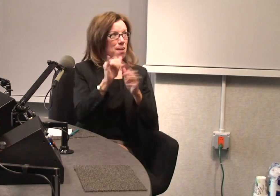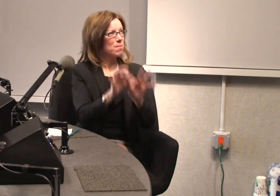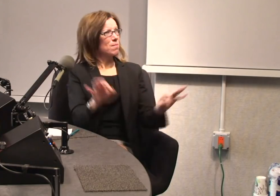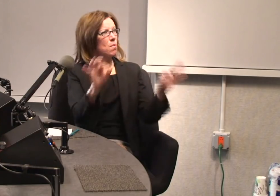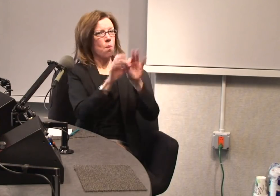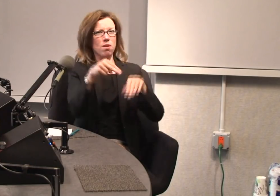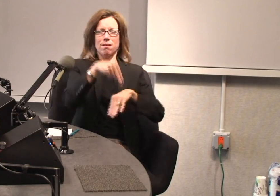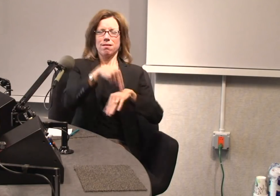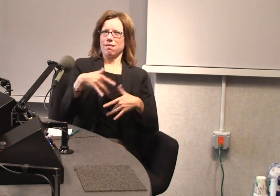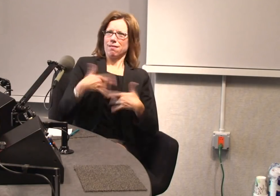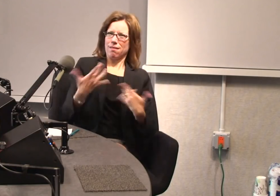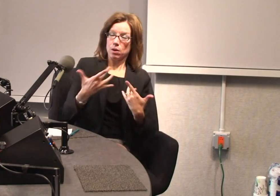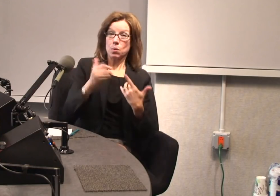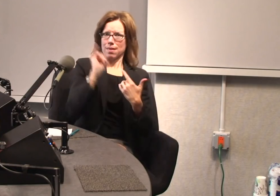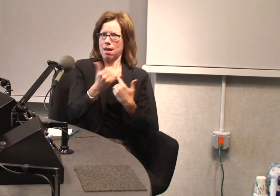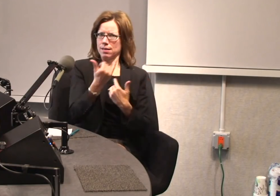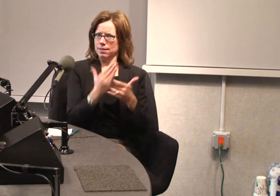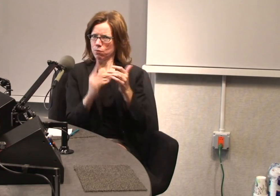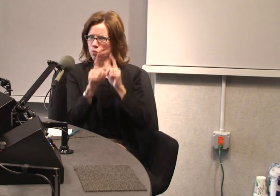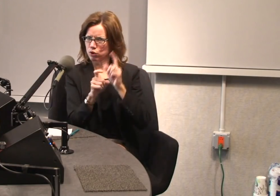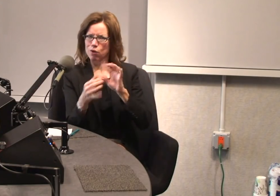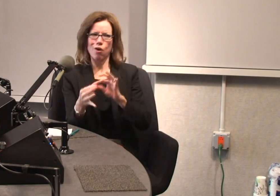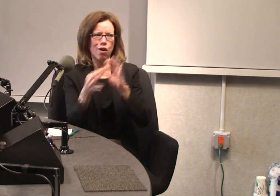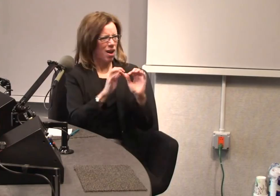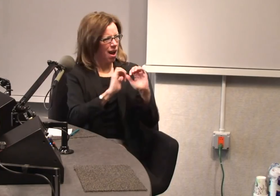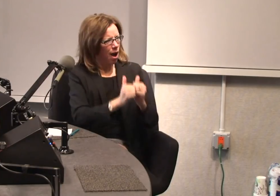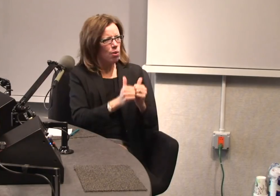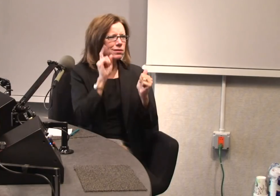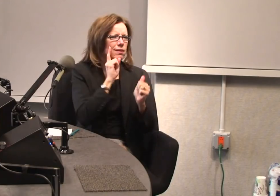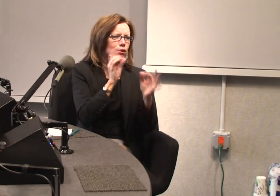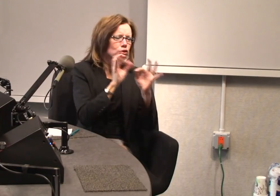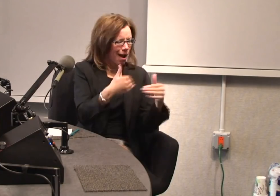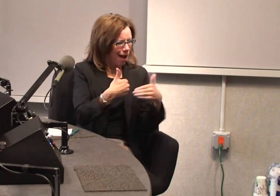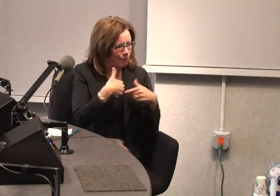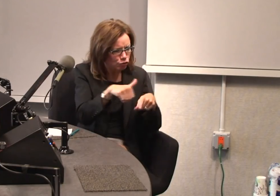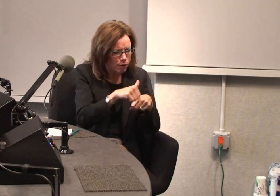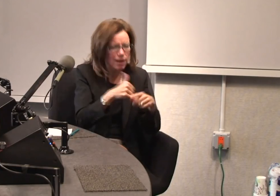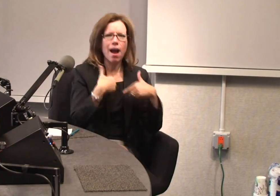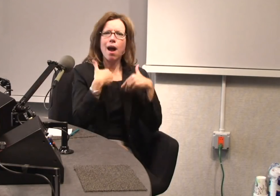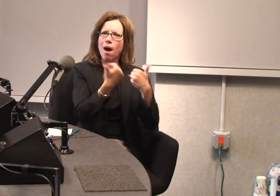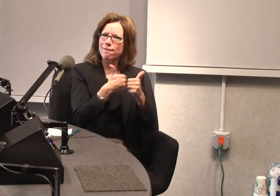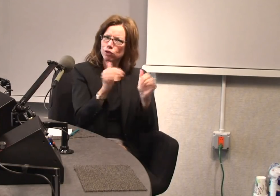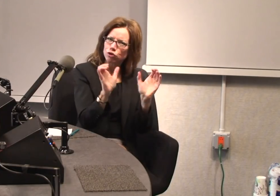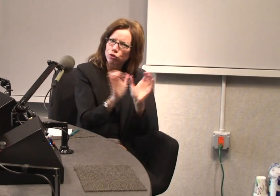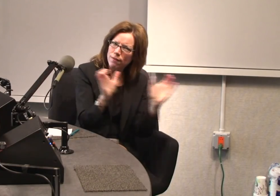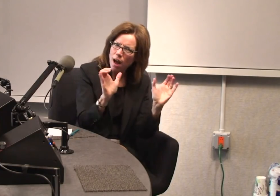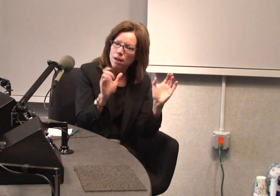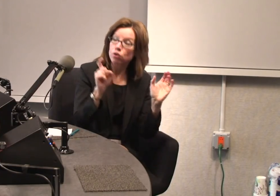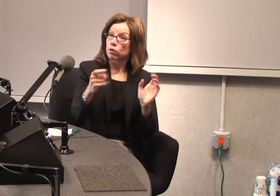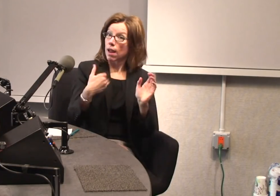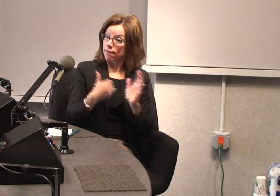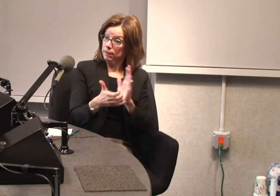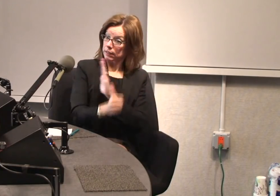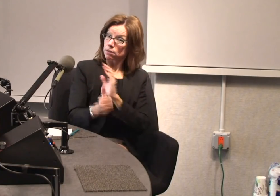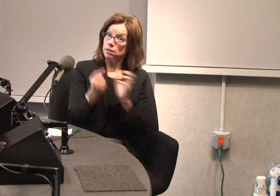how interpreters for the deaf are trained and certified and the need for skilled sign language interpreters around the world.